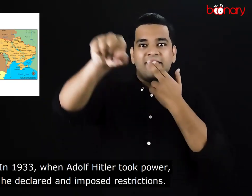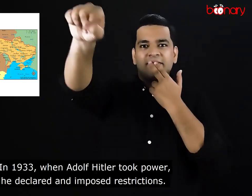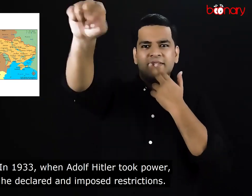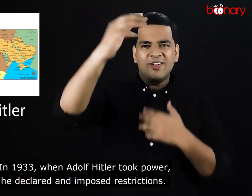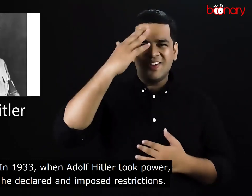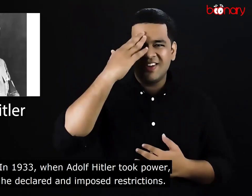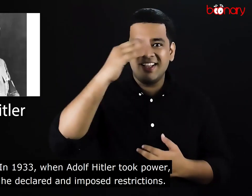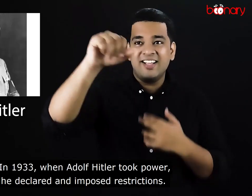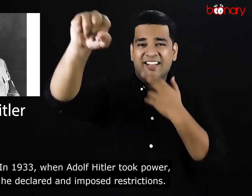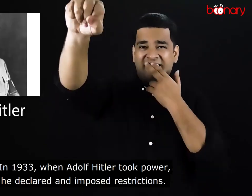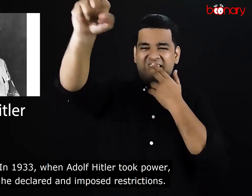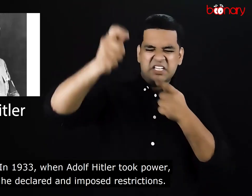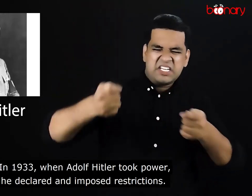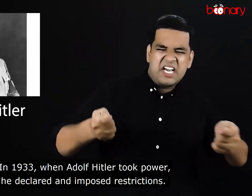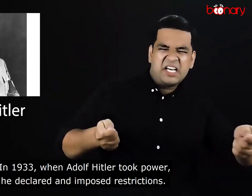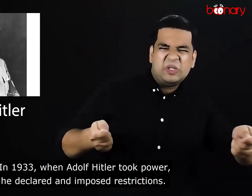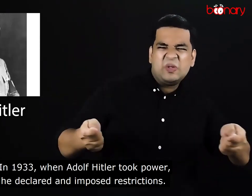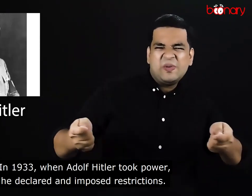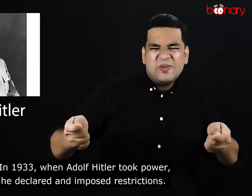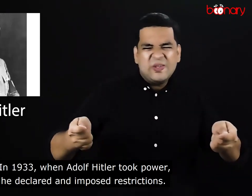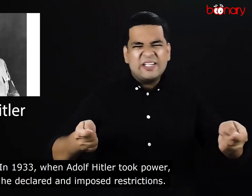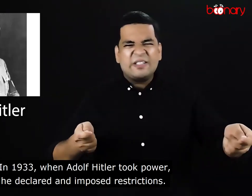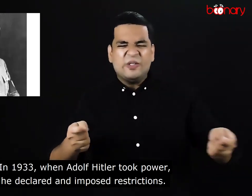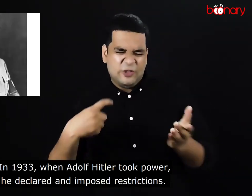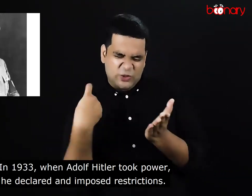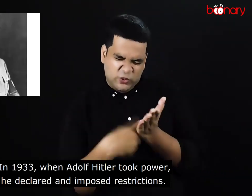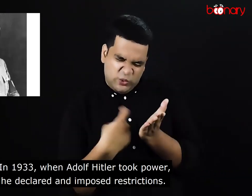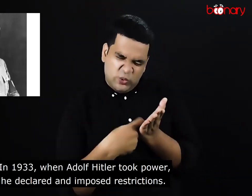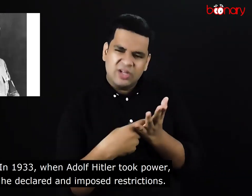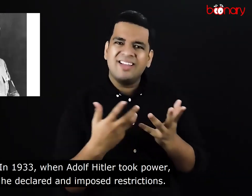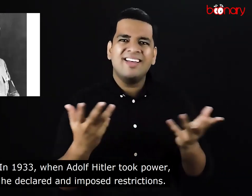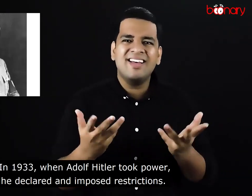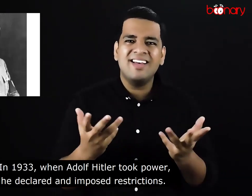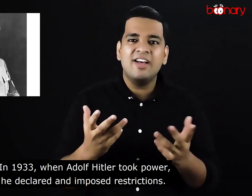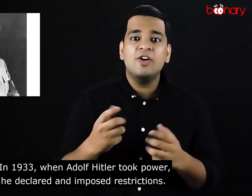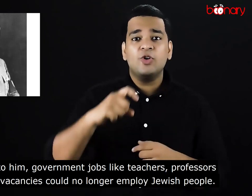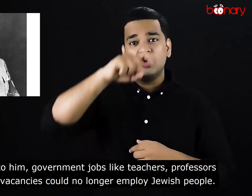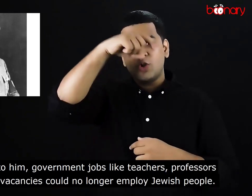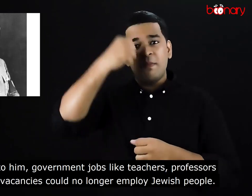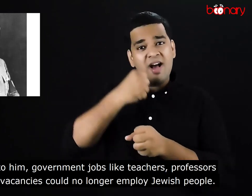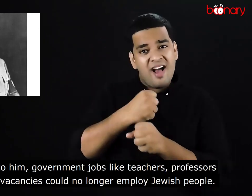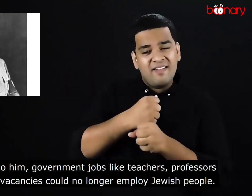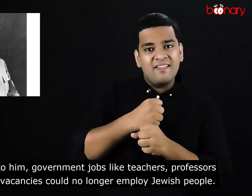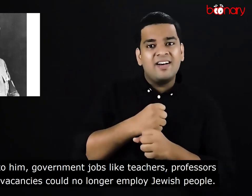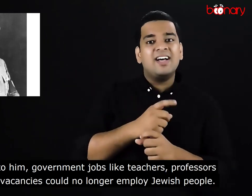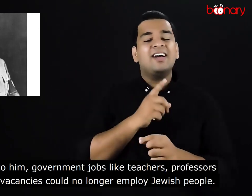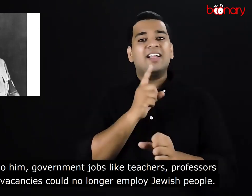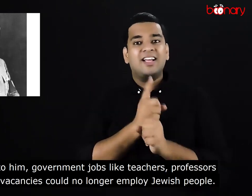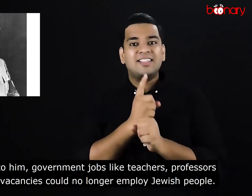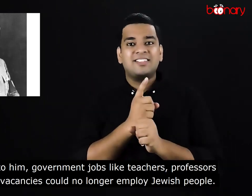Adolf Hitler took power, he declared and imposed restrictions. According to him, government